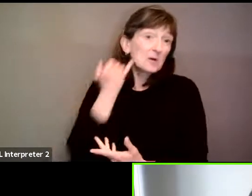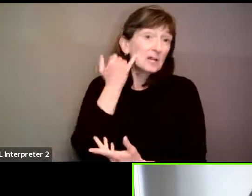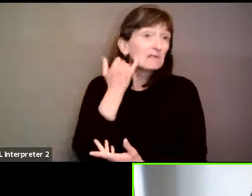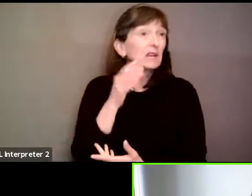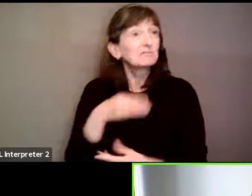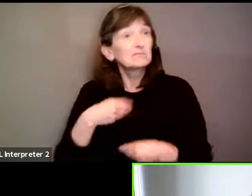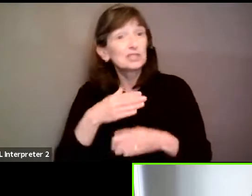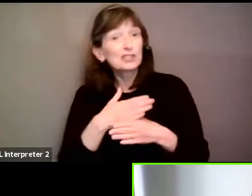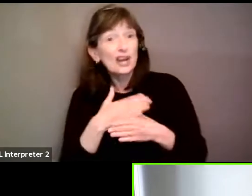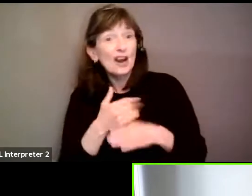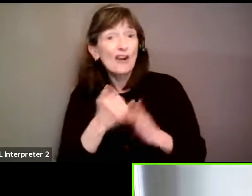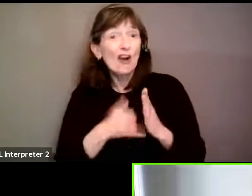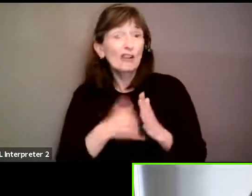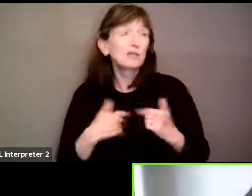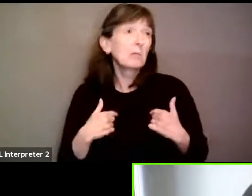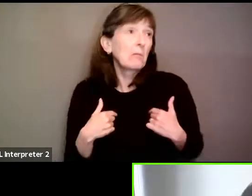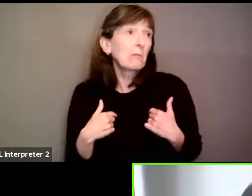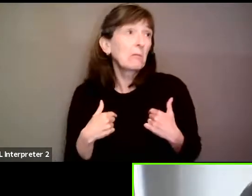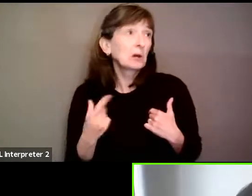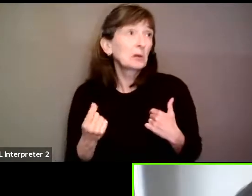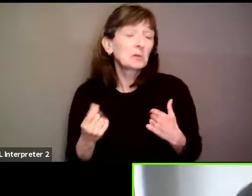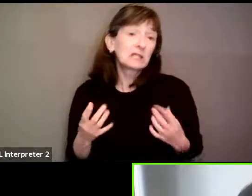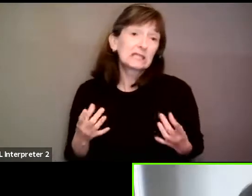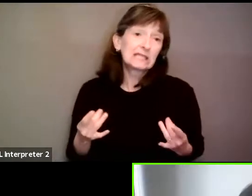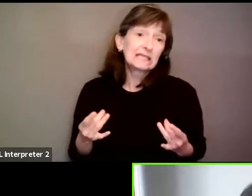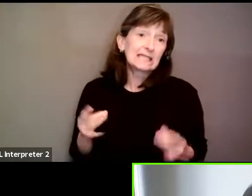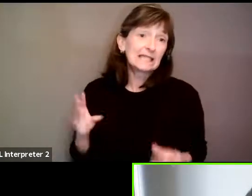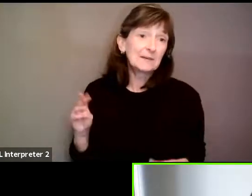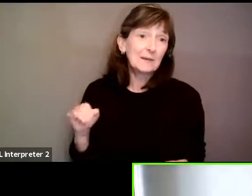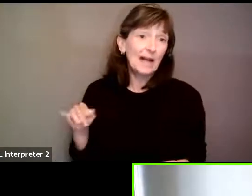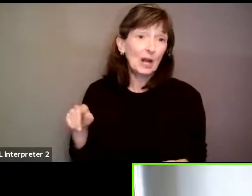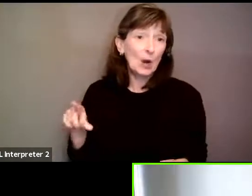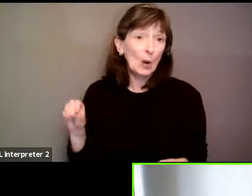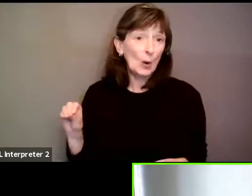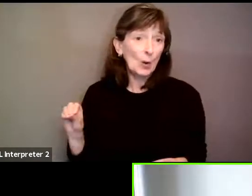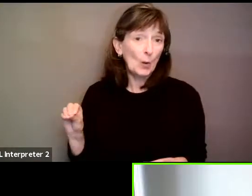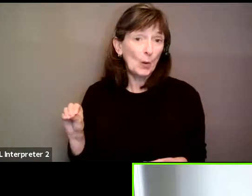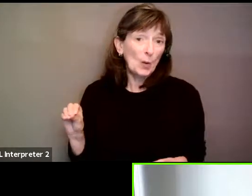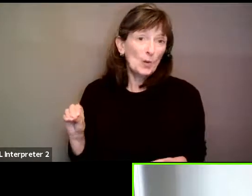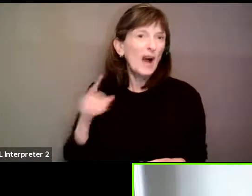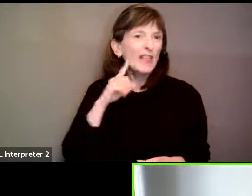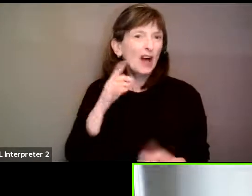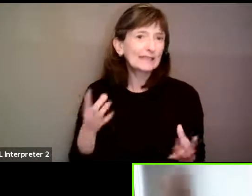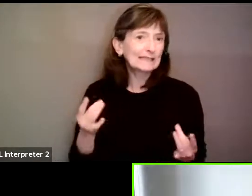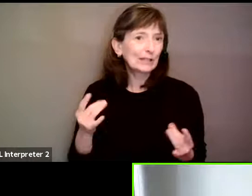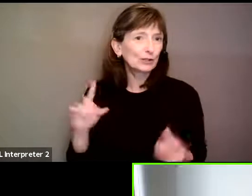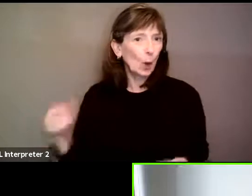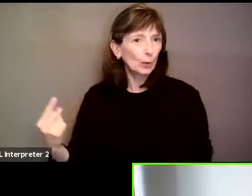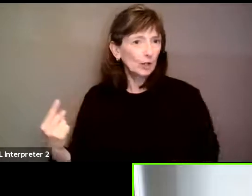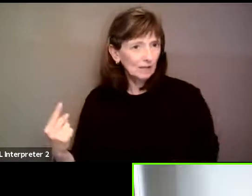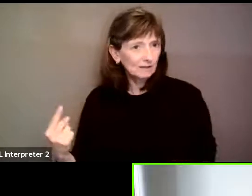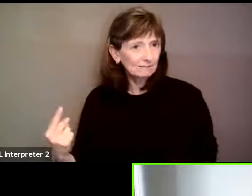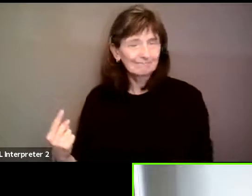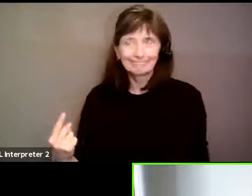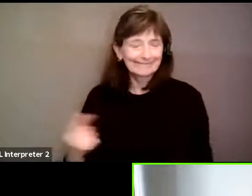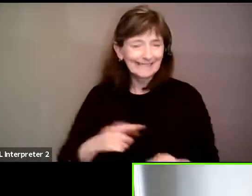that, I decided to go based on Sticky Mangoes because I thought I'd just be making stickers, which has clearly